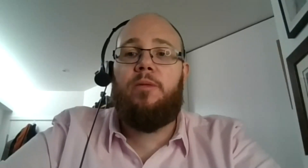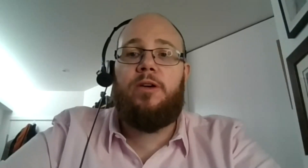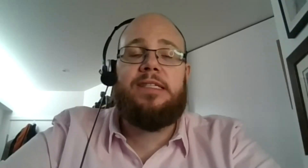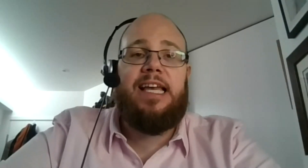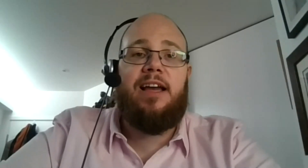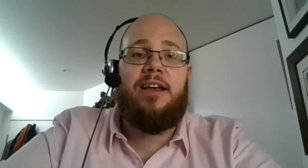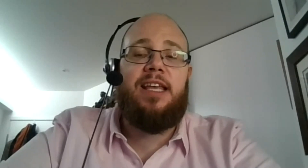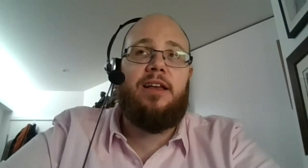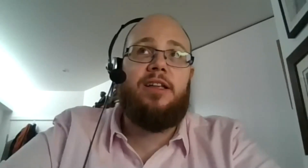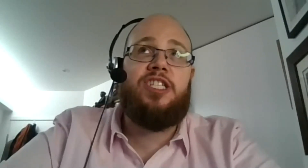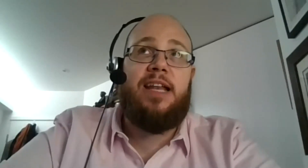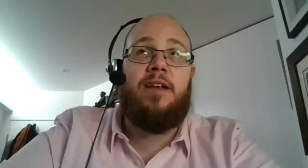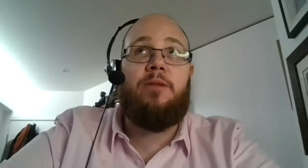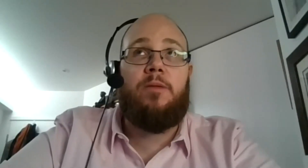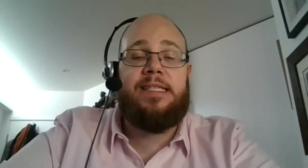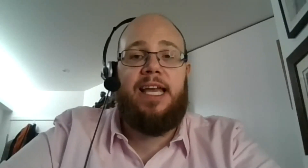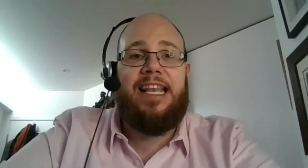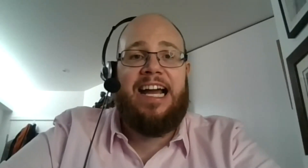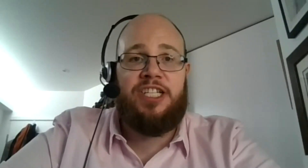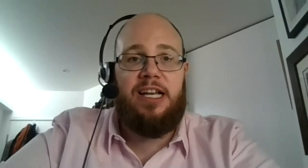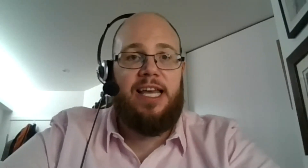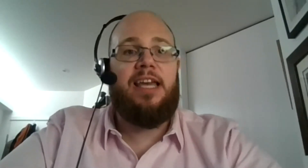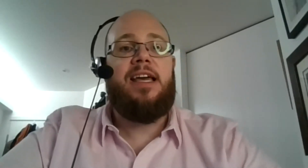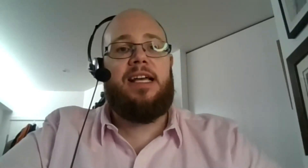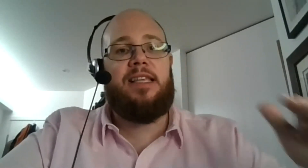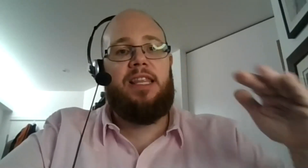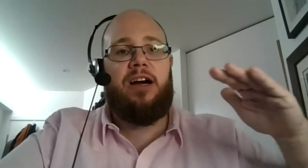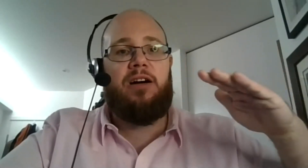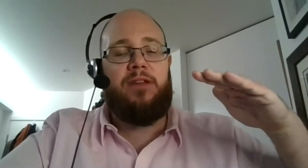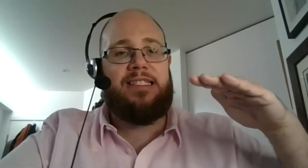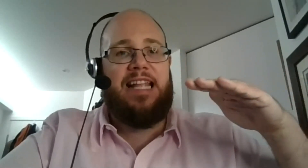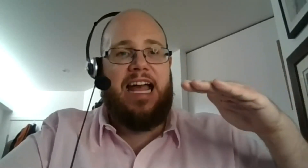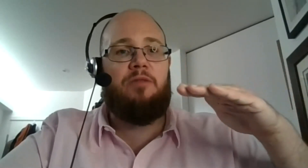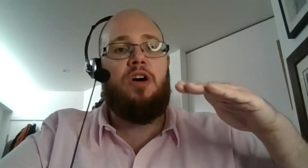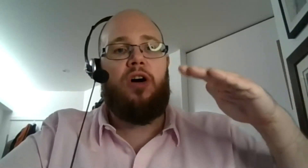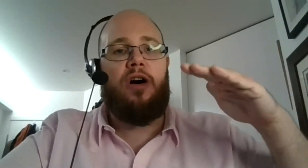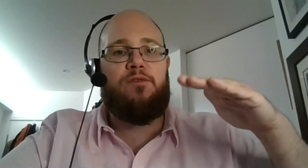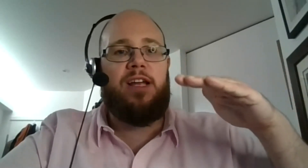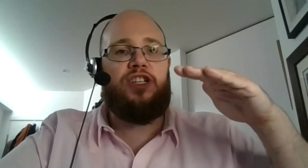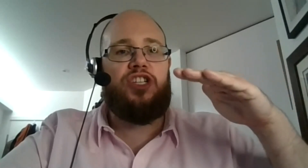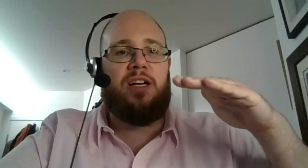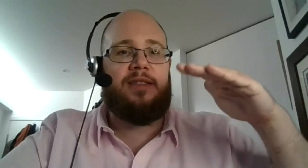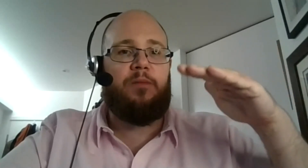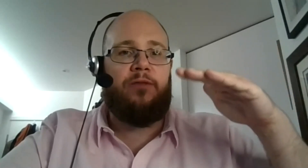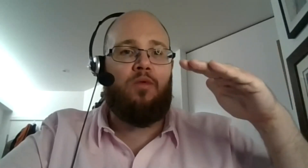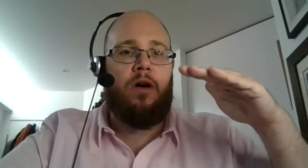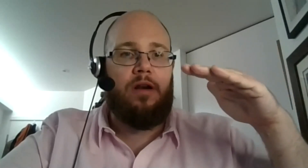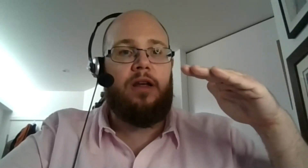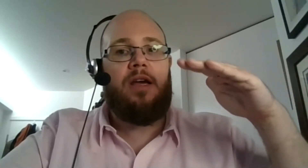will see, I think, generally what we're seeing nationally is that the R is now hovering just above 1, and